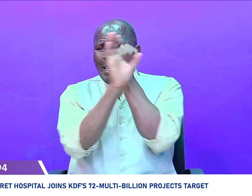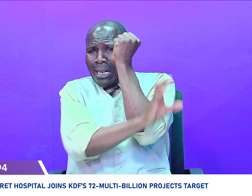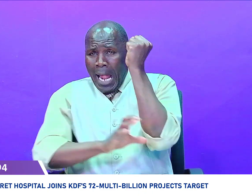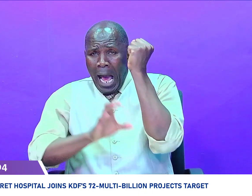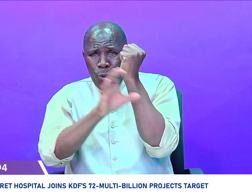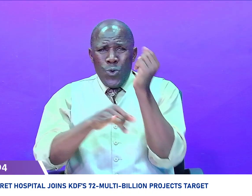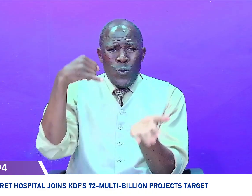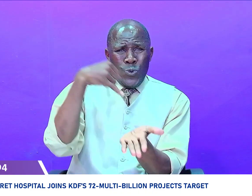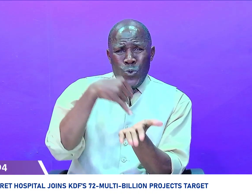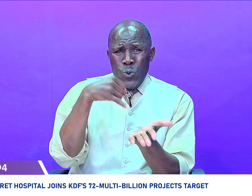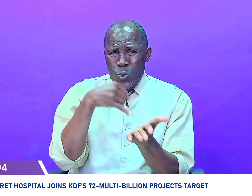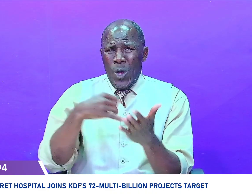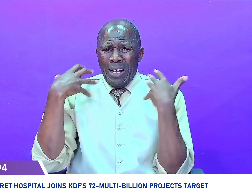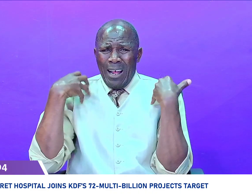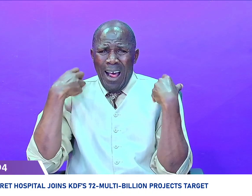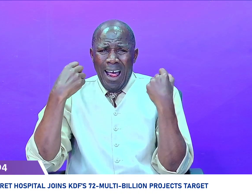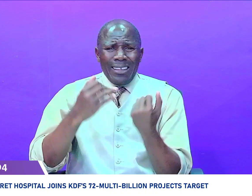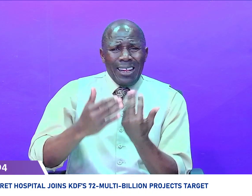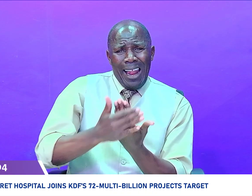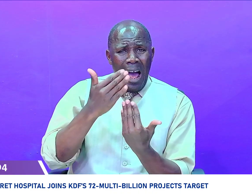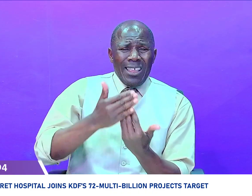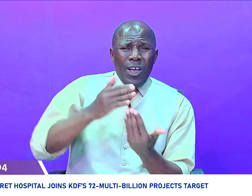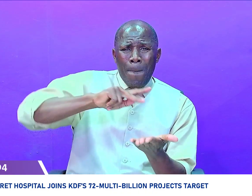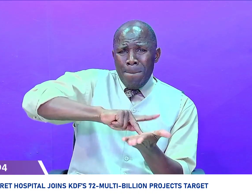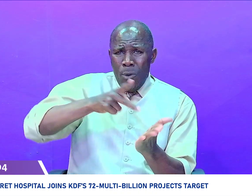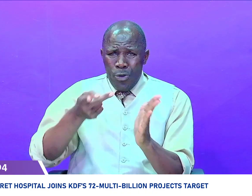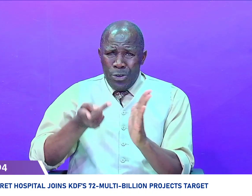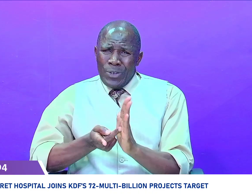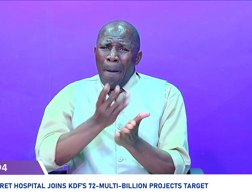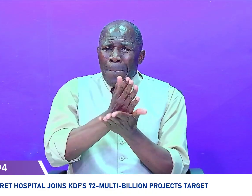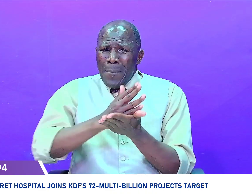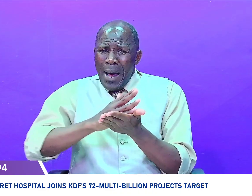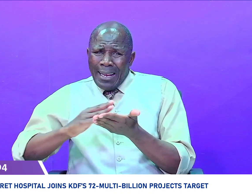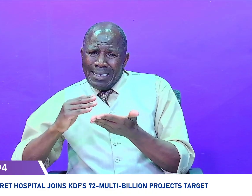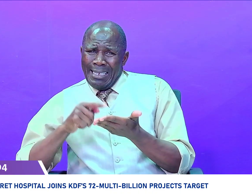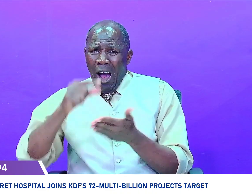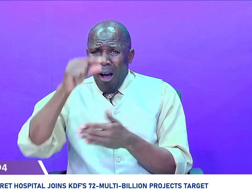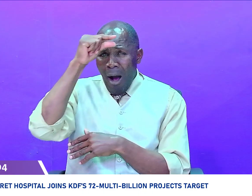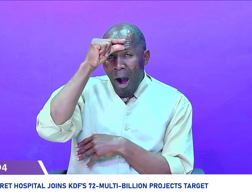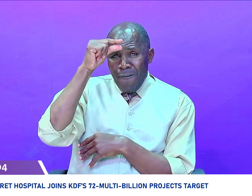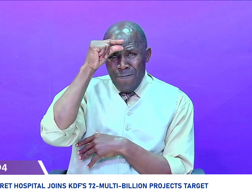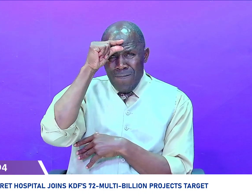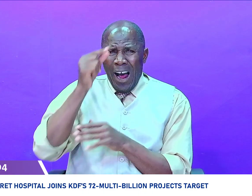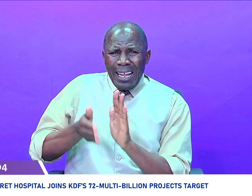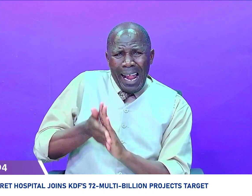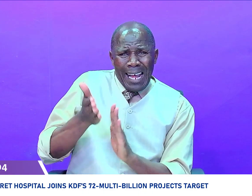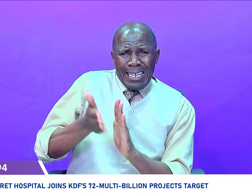country, including healthcare projects, is part of the government's push to improve